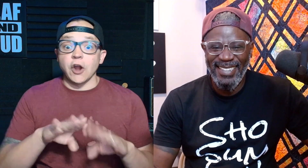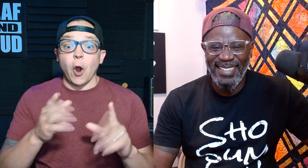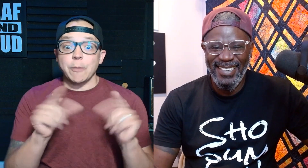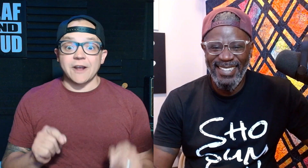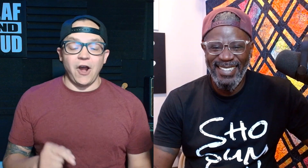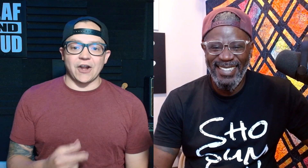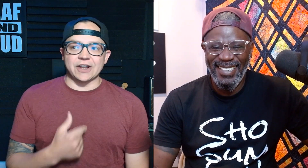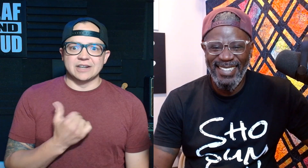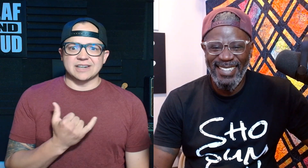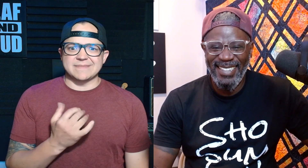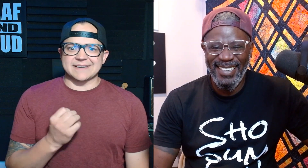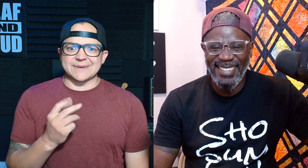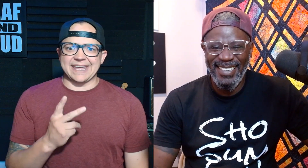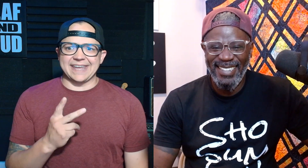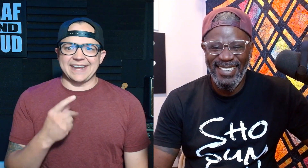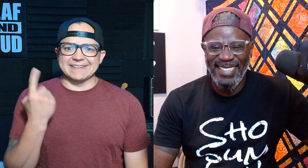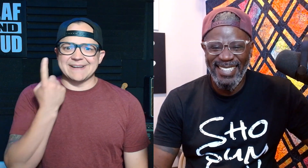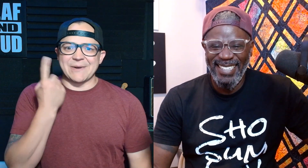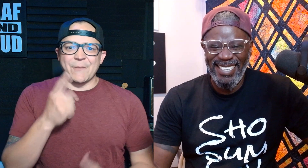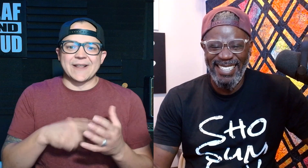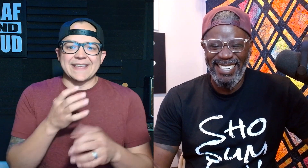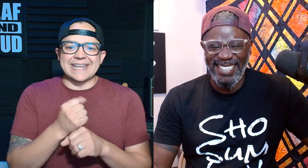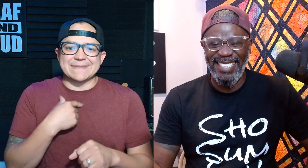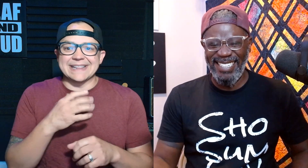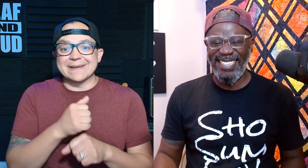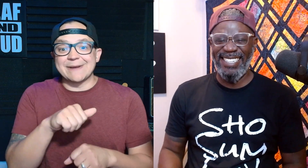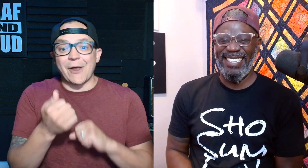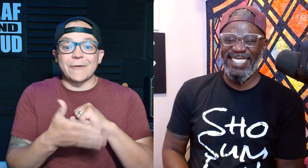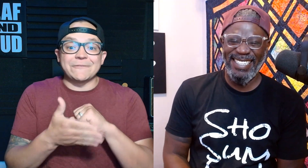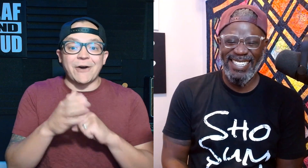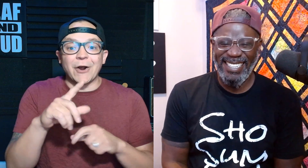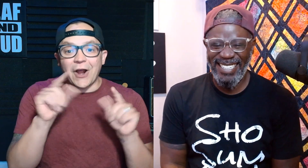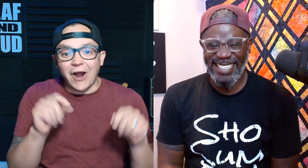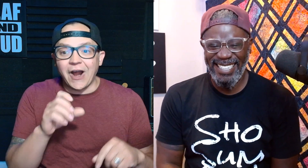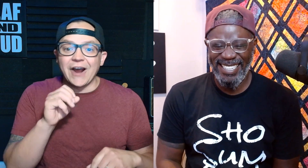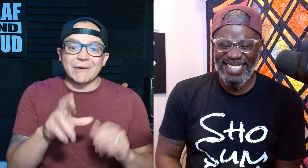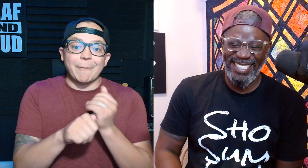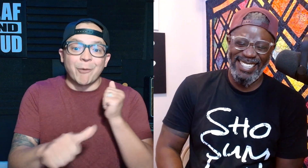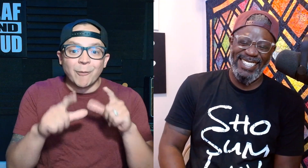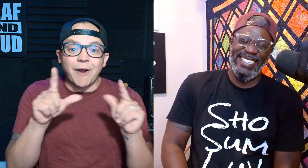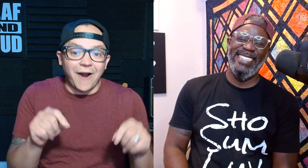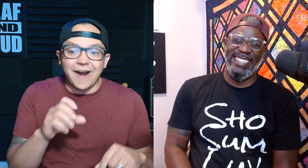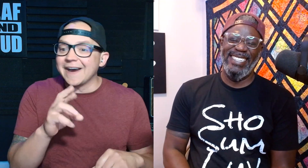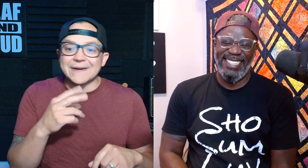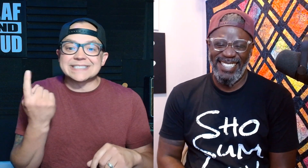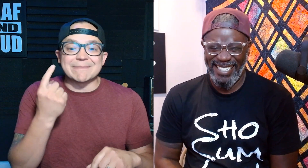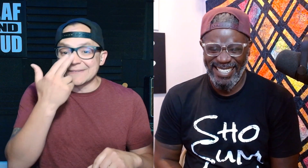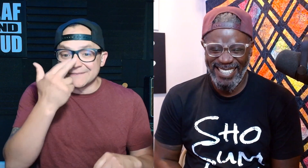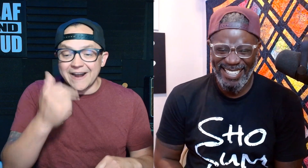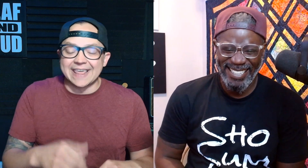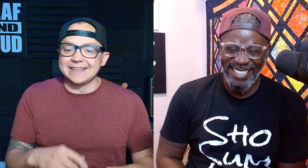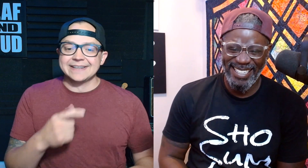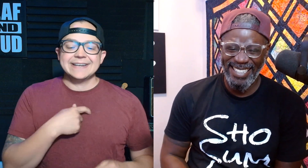the card. I'm like, okay. I'm like, what did they get me? Did they get me another fart card or a poop card or